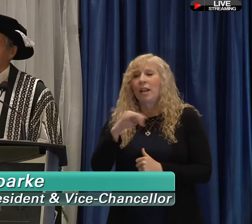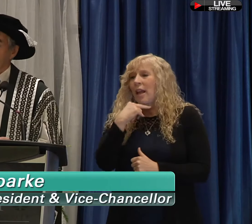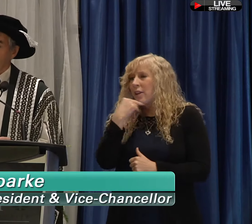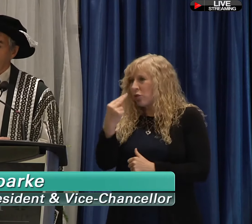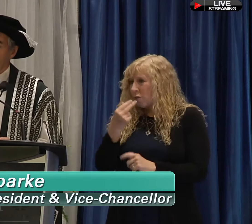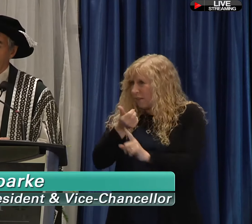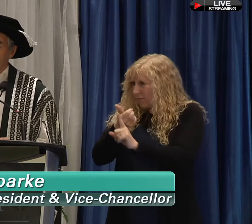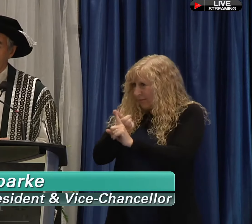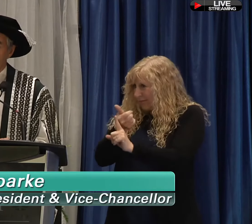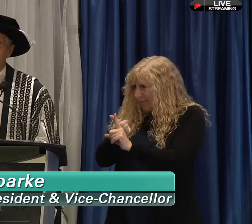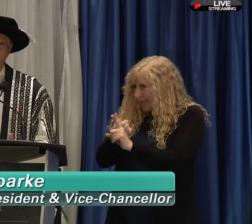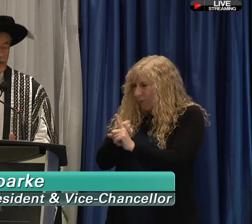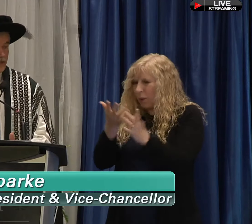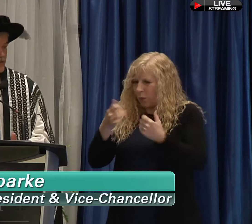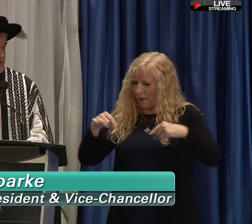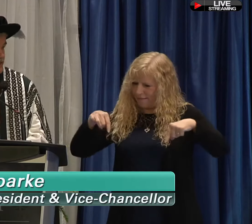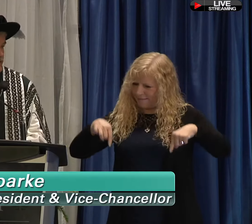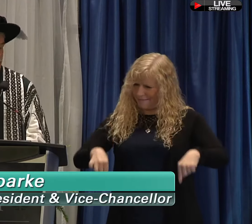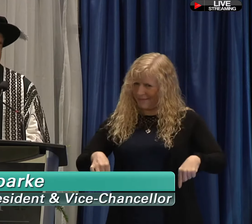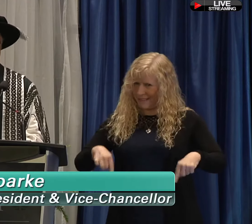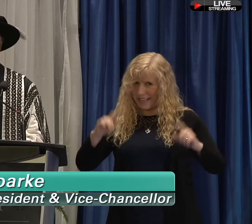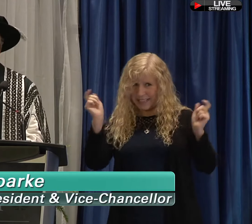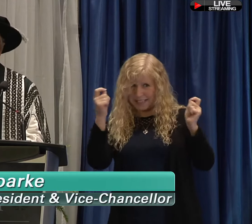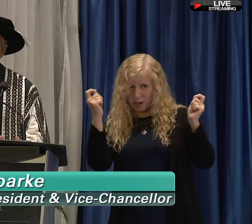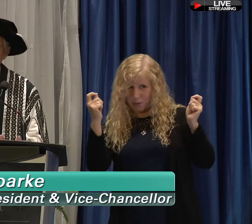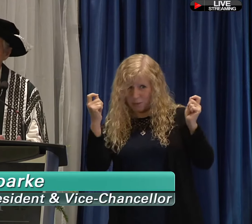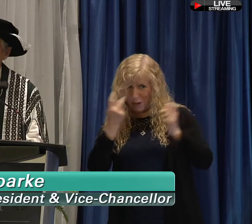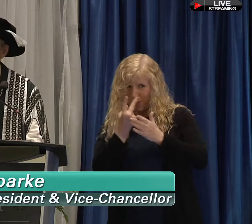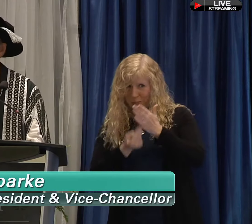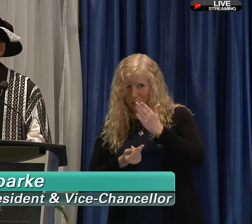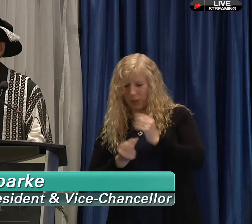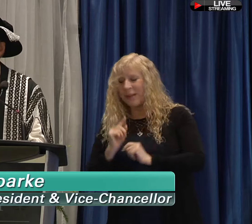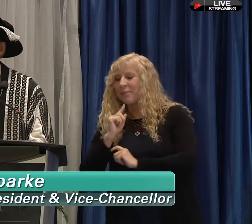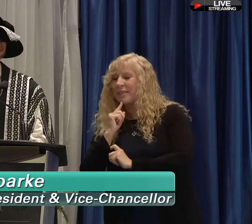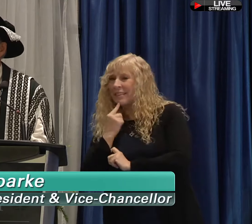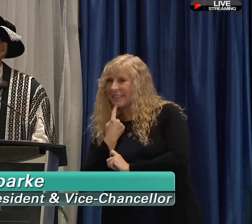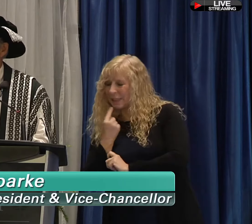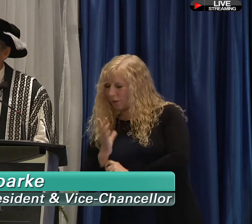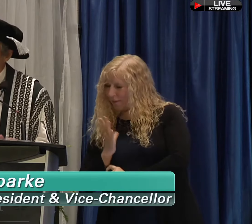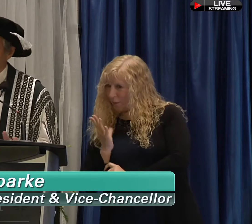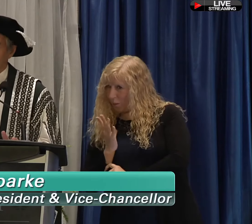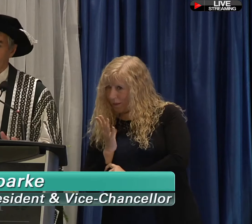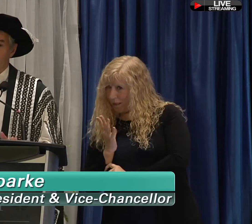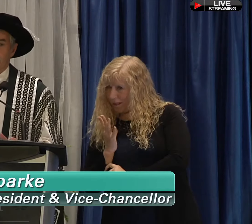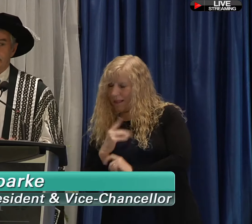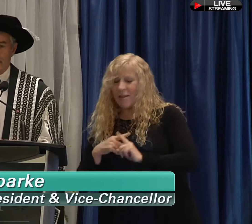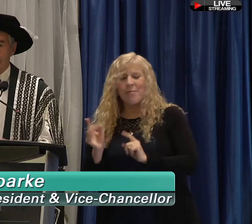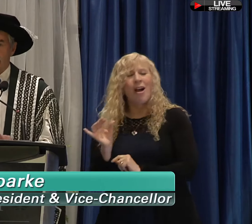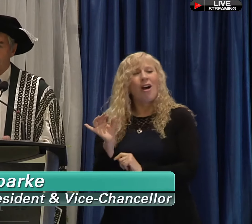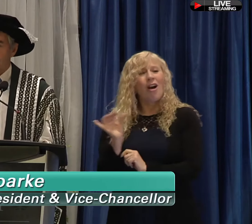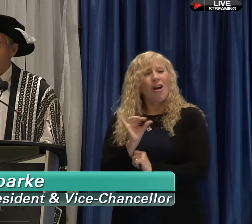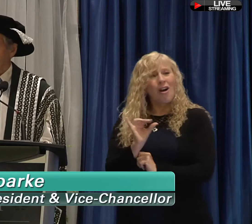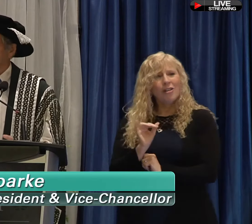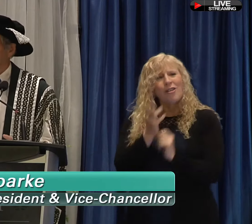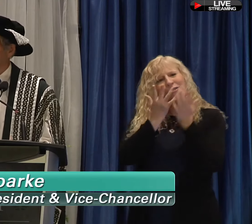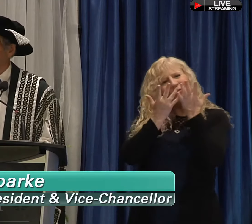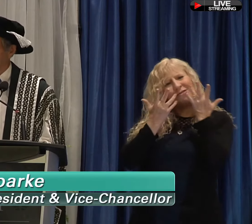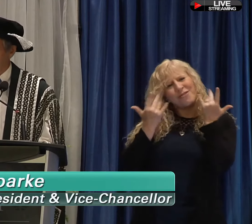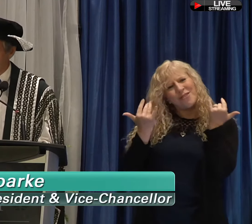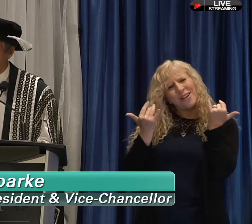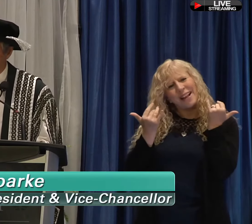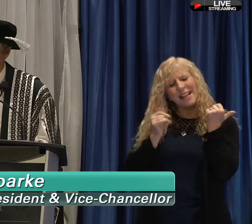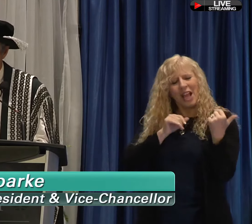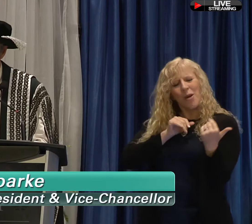want this ceremony both to have a serious side, a kind of formal side, but also to have a friendly and